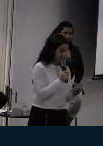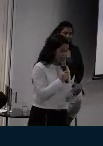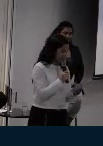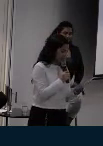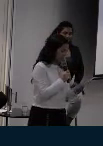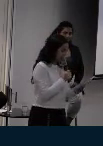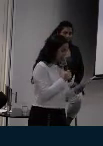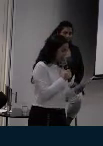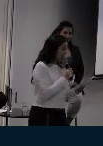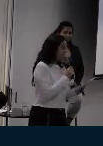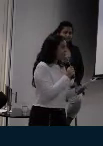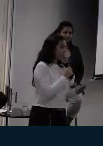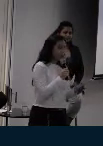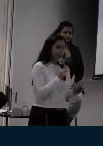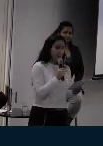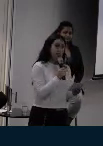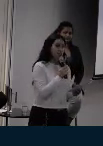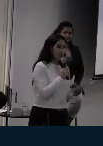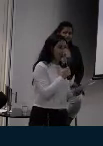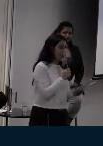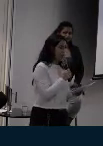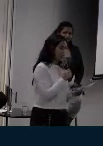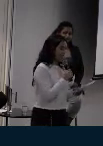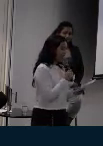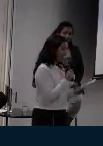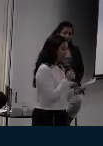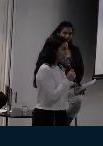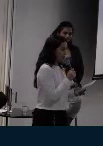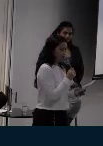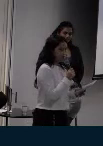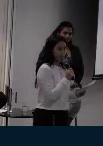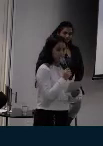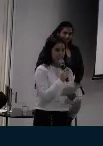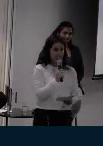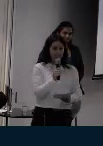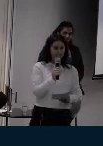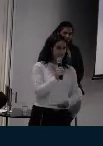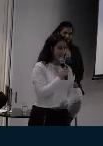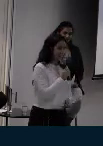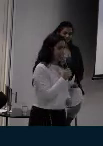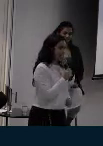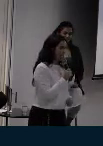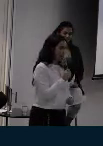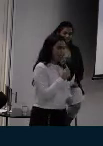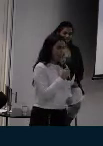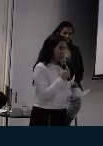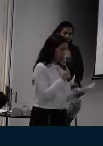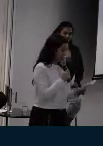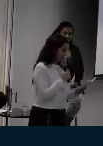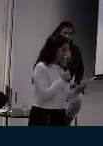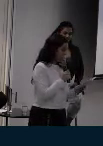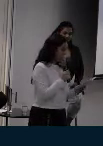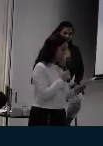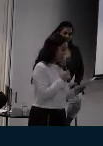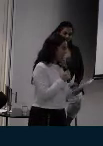City of Sydney. We will also have some photography happening today. So we have our photographer, Ava, over here in the green